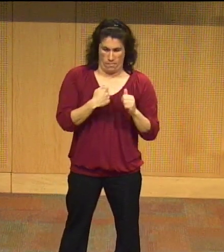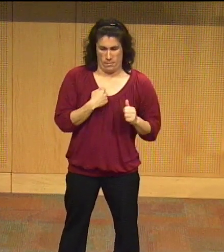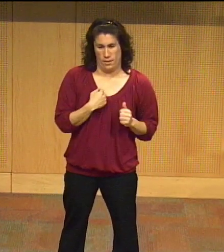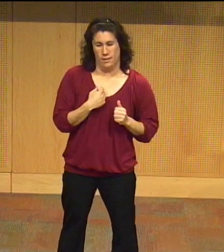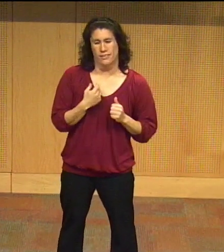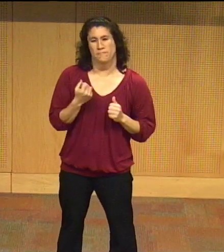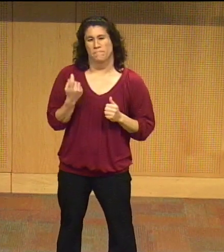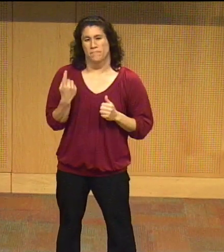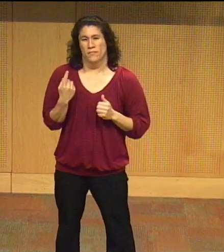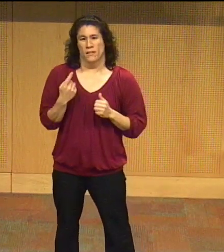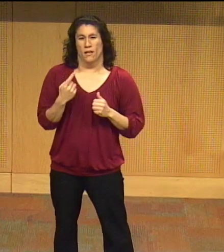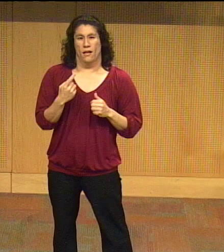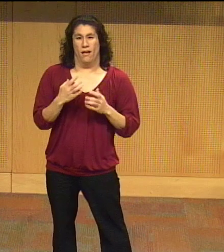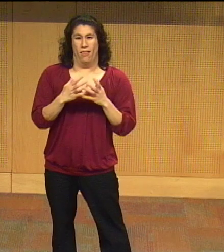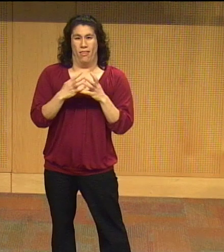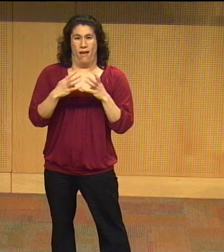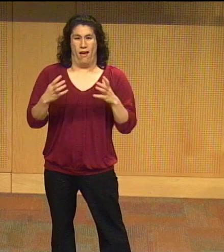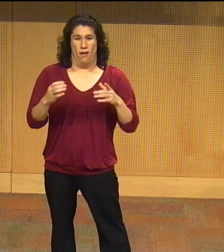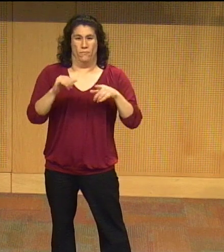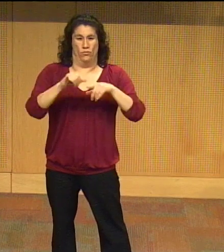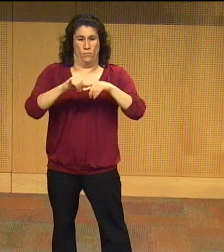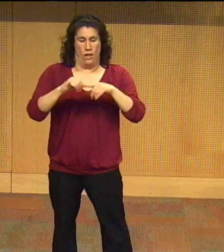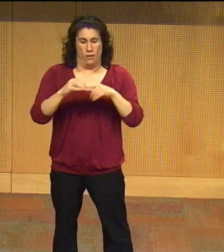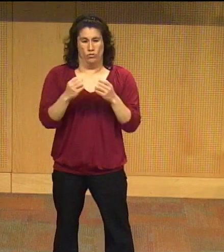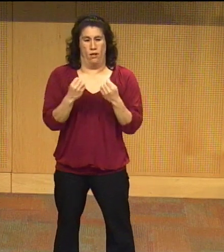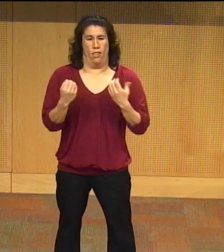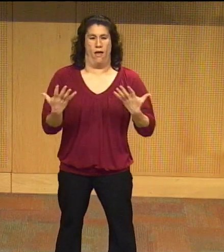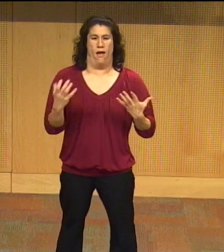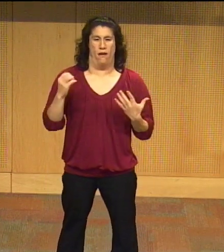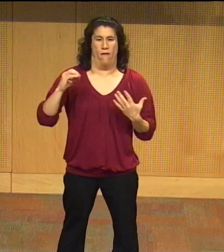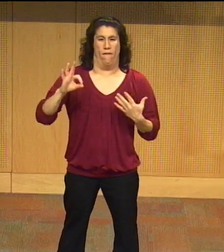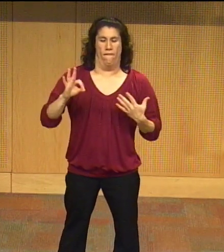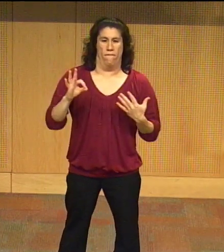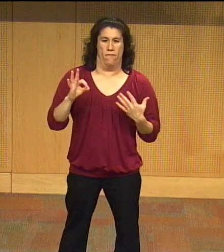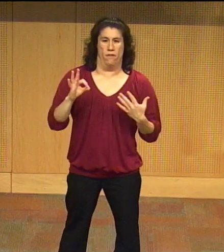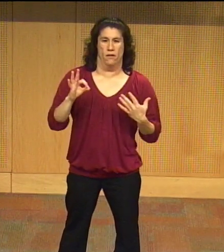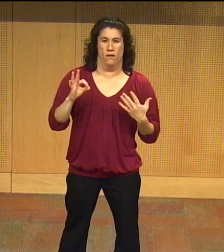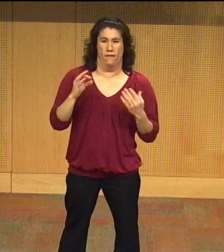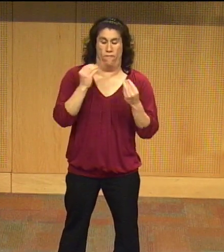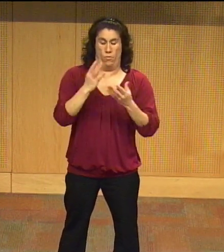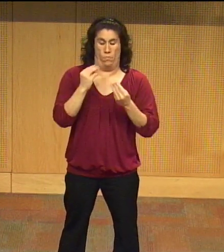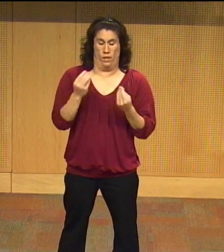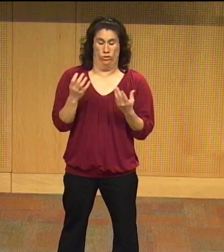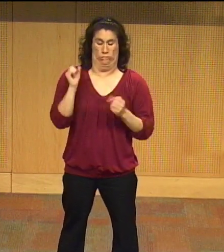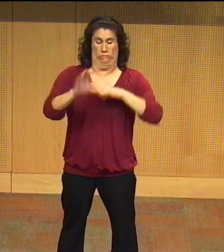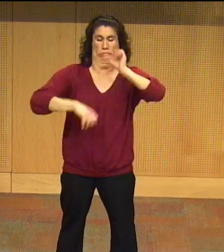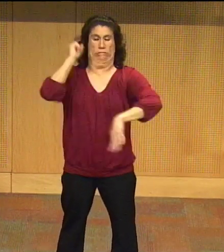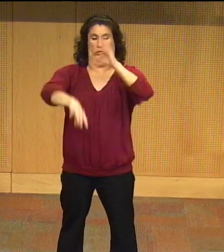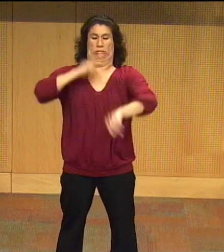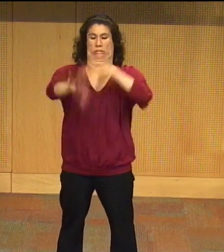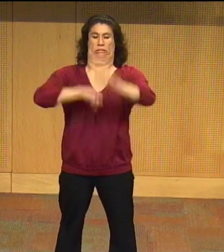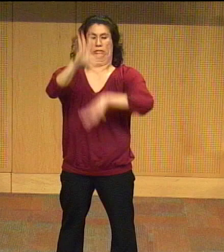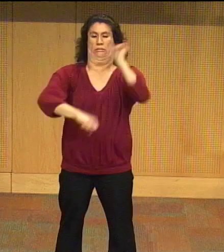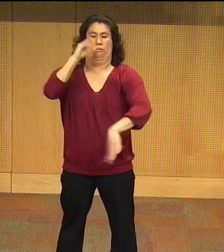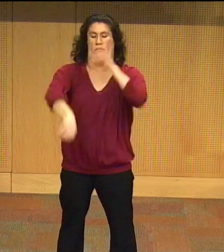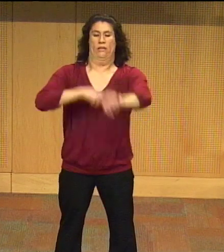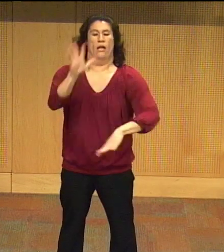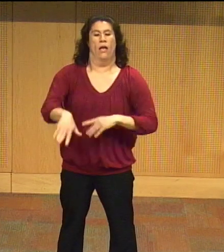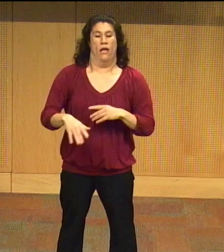my undergraduate coursework follow me into graduate school, and the vocabulary was difficult, but more difficult